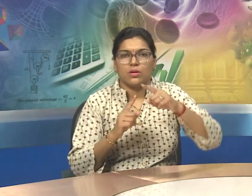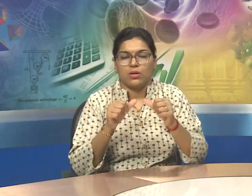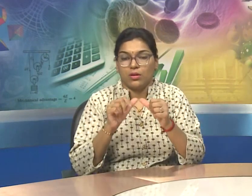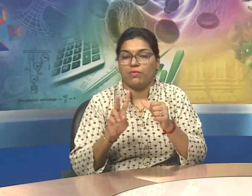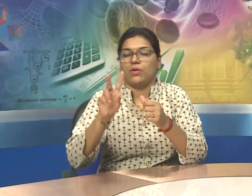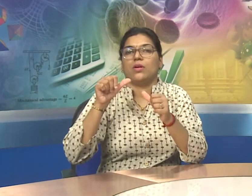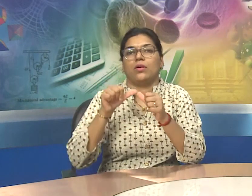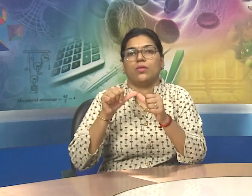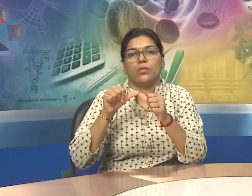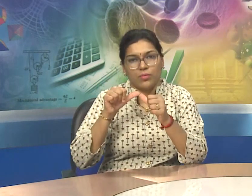Srivastava.